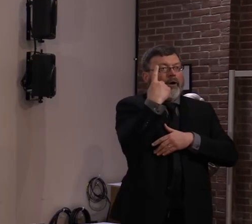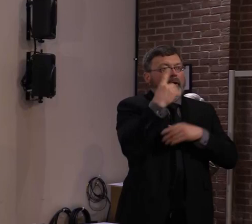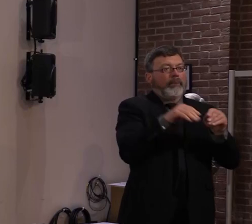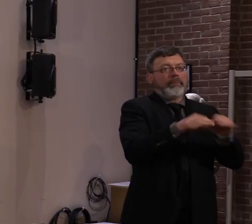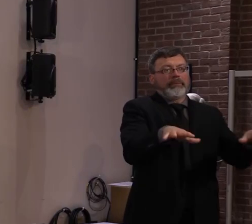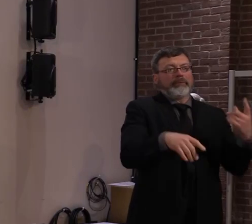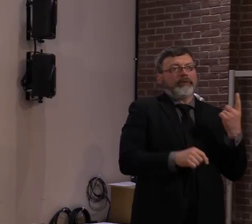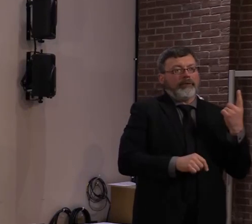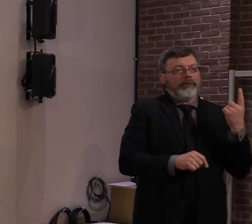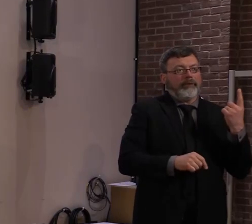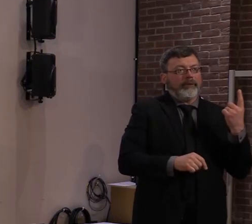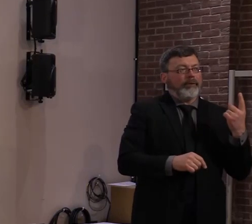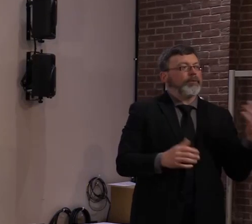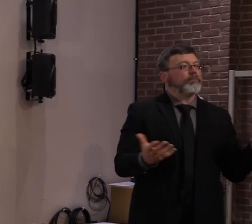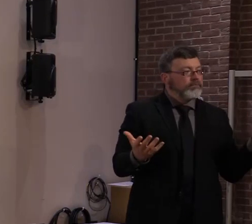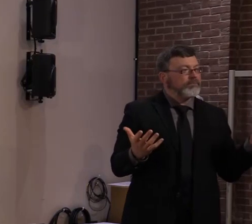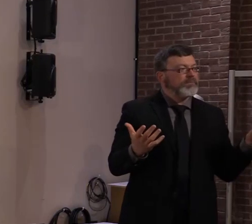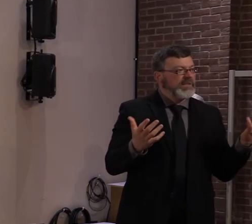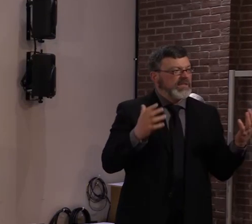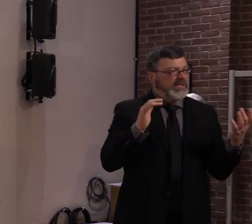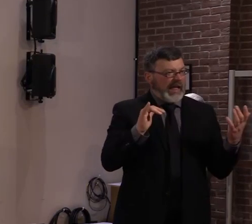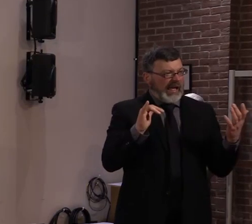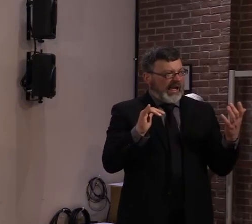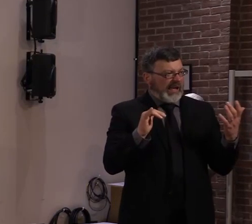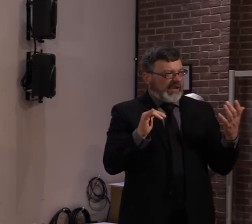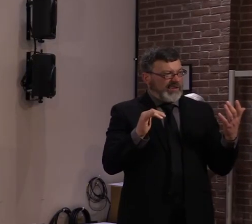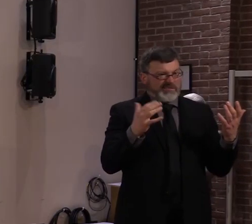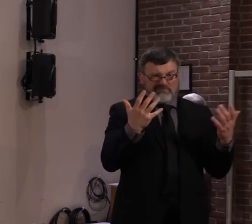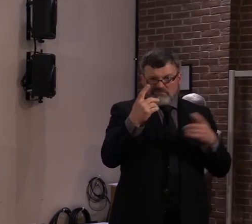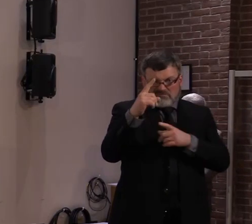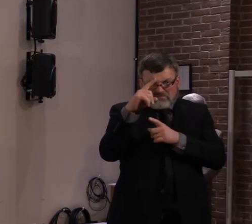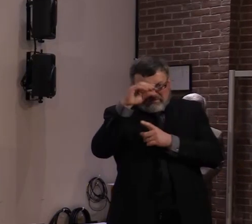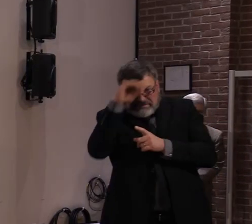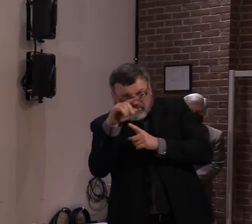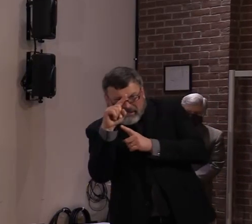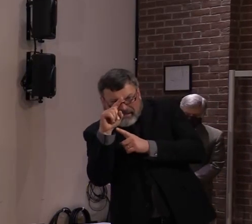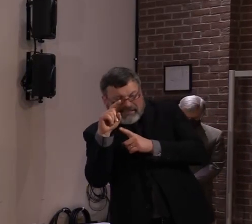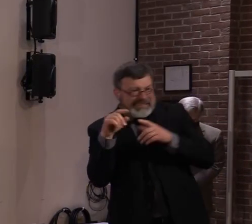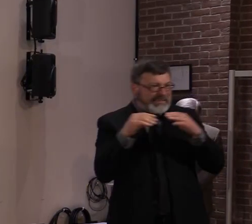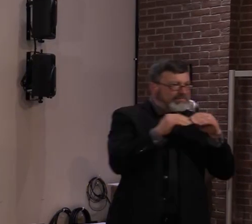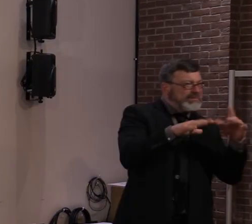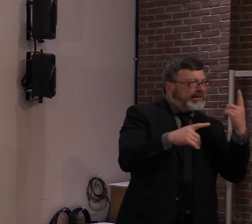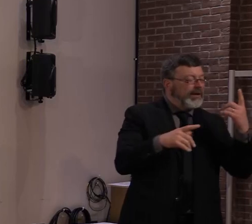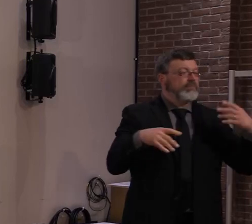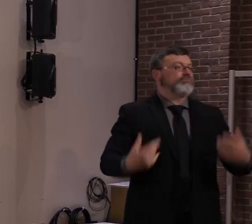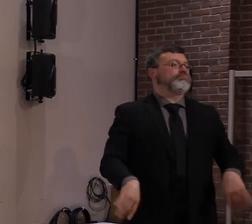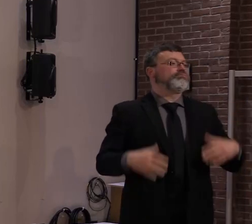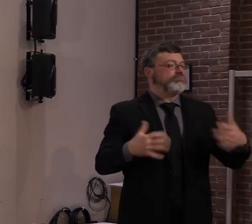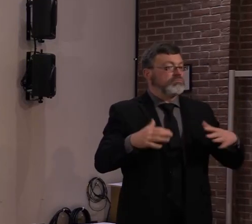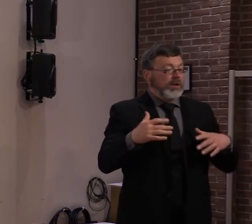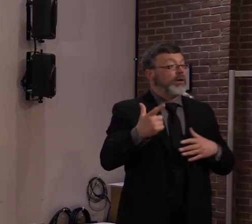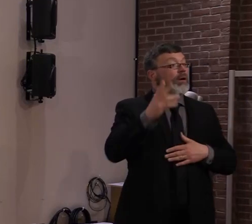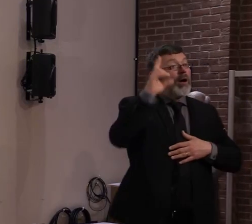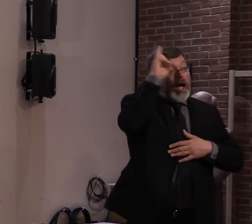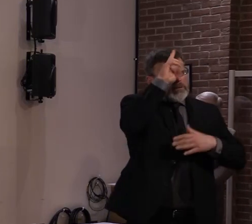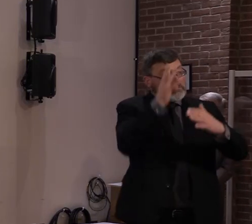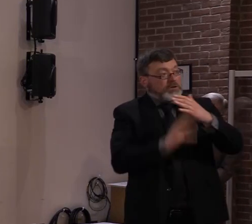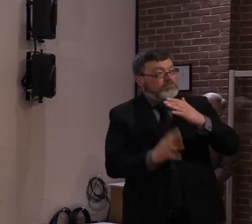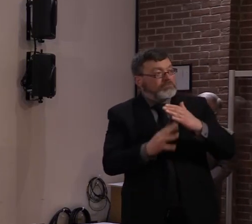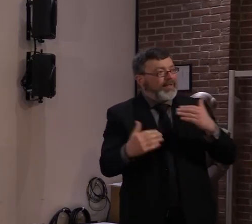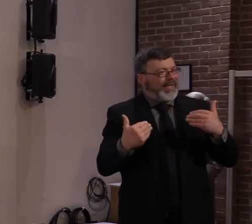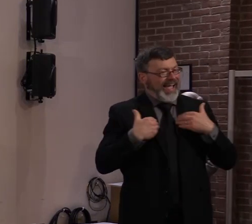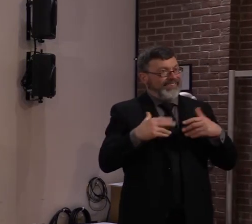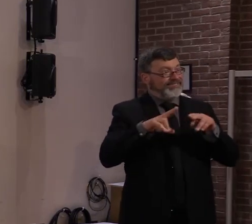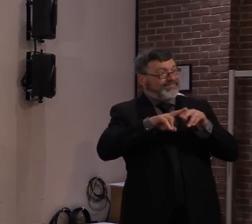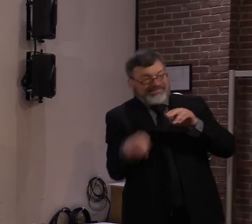at 1%. I'm pleased to report that hospitalizations have gone further lower in the